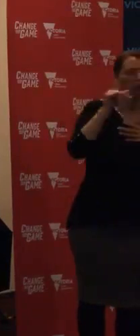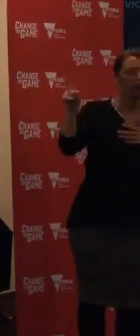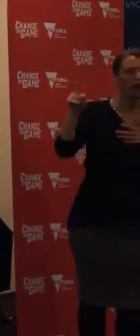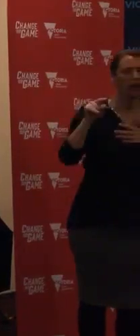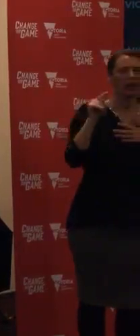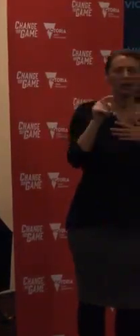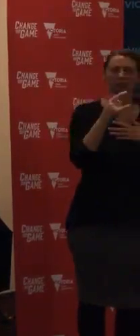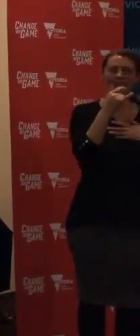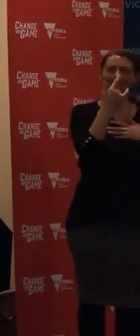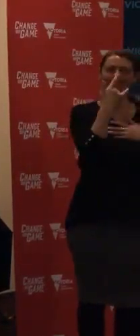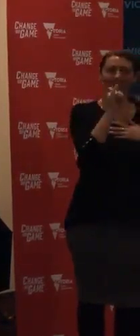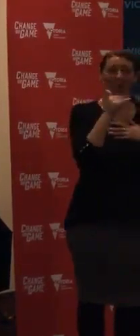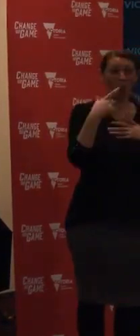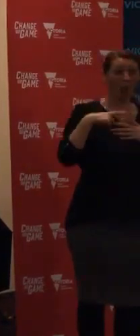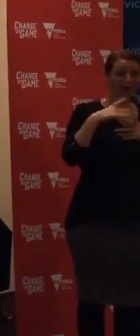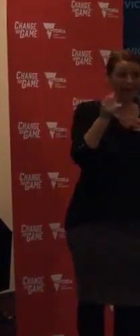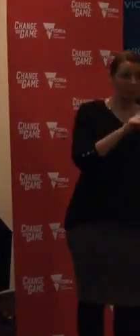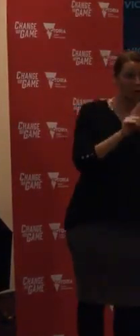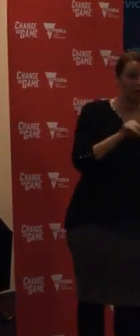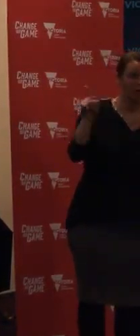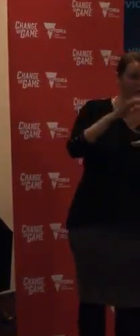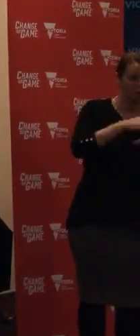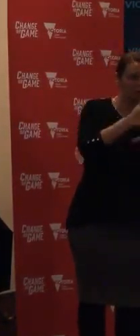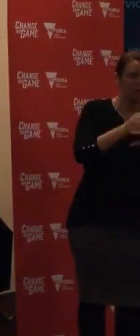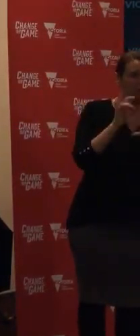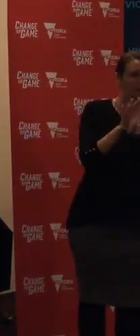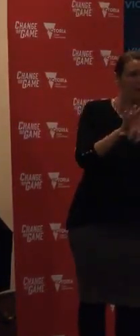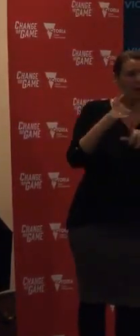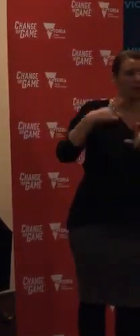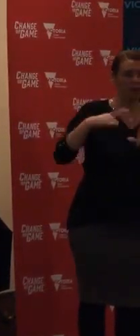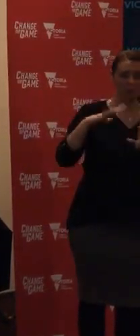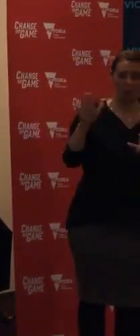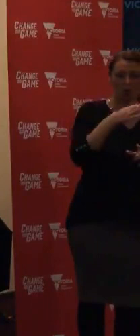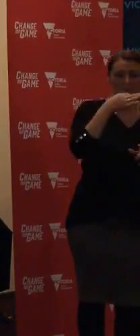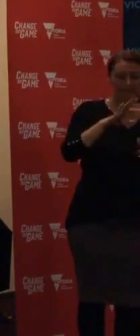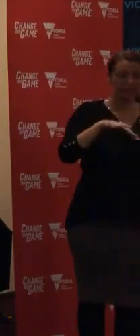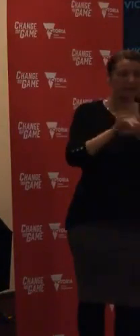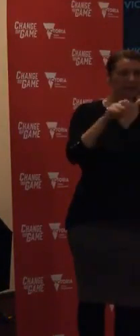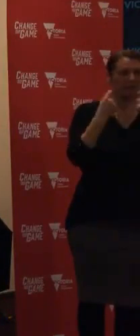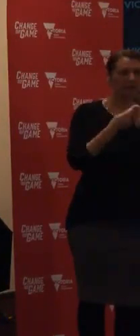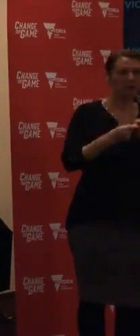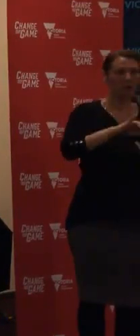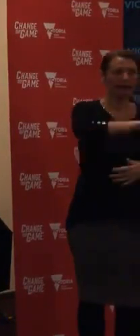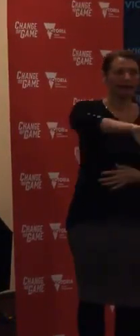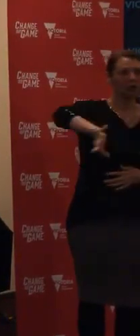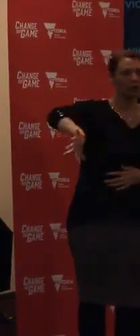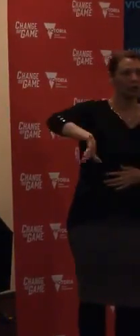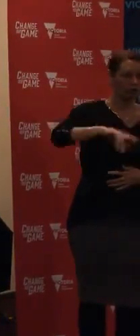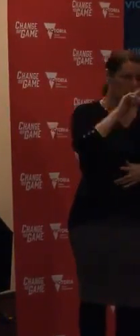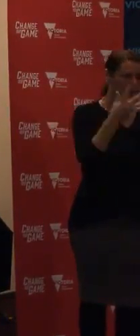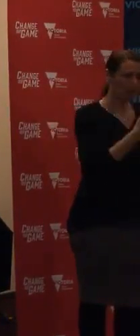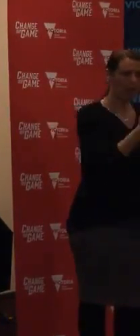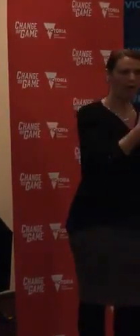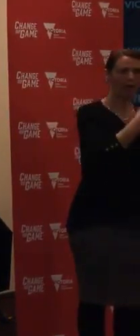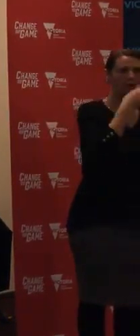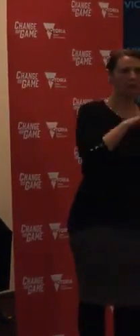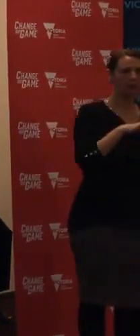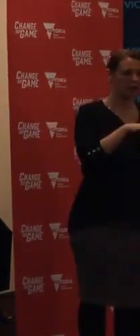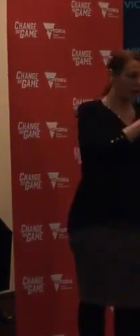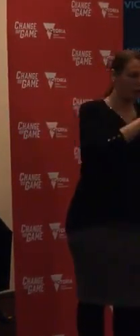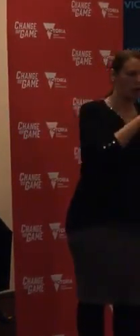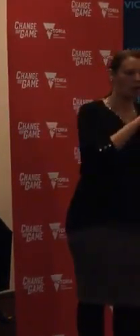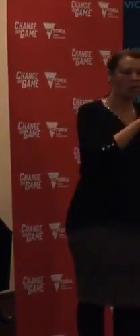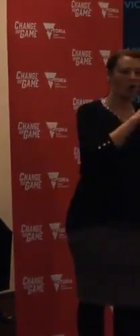got a dark side. The reason why you have to do it is because all the kids in that team essentially were excluded from playing with other kids in the local